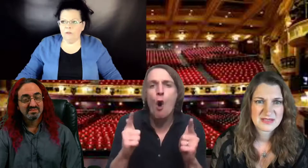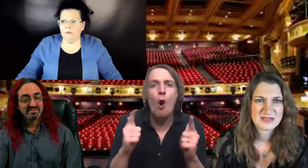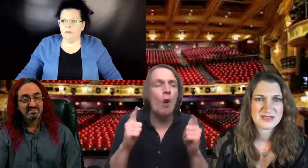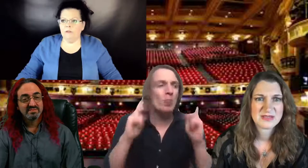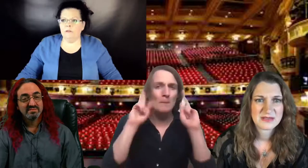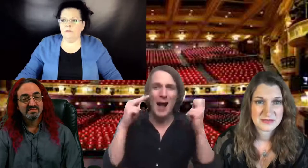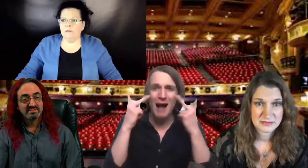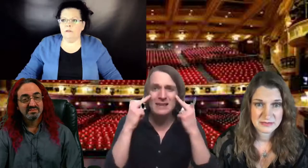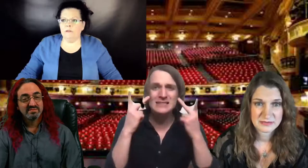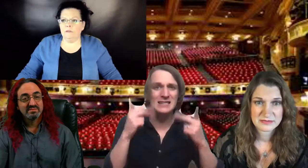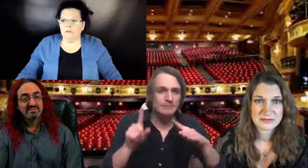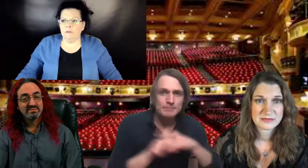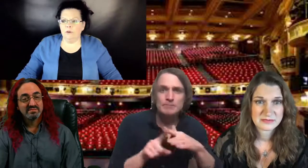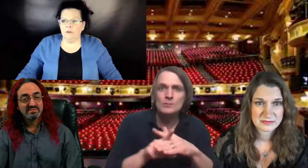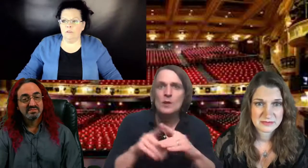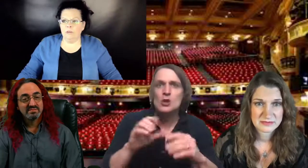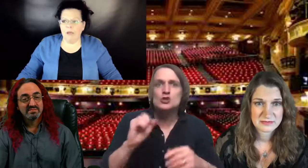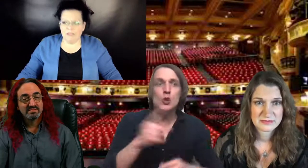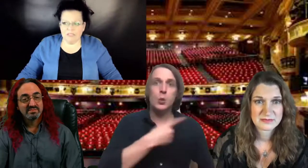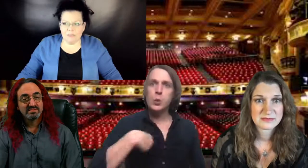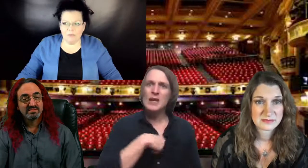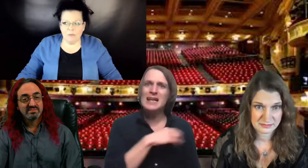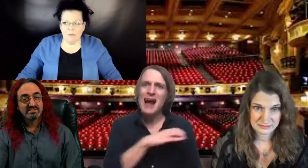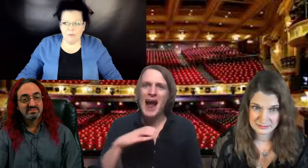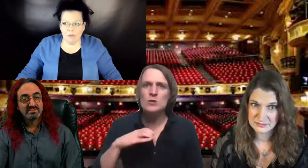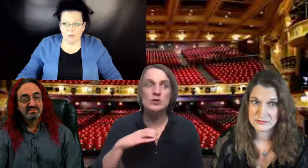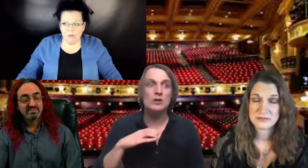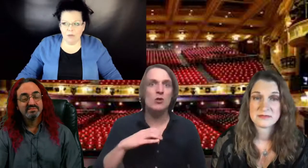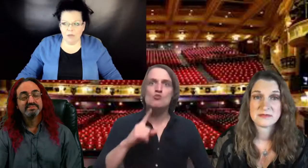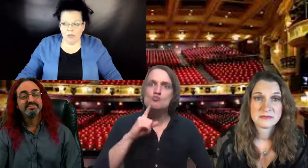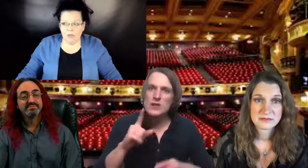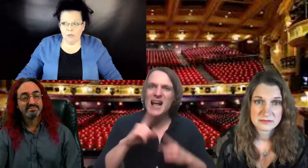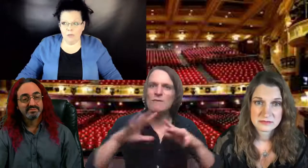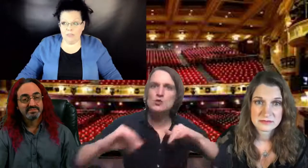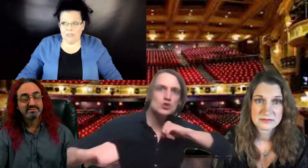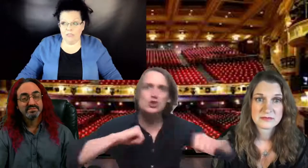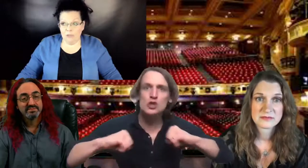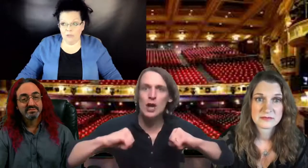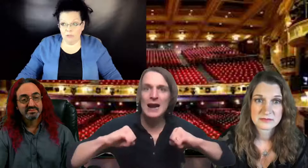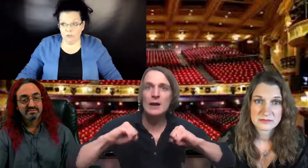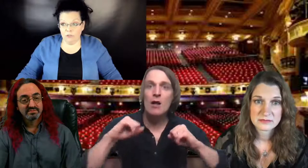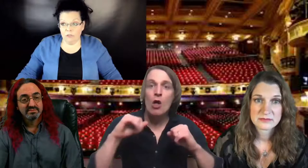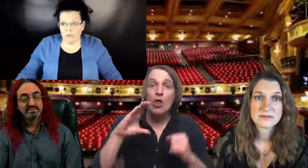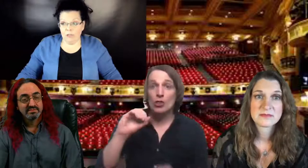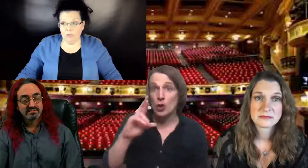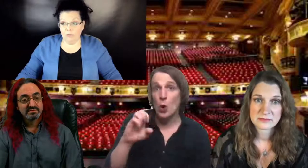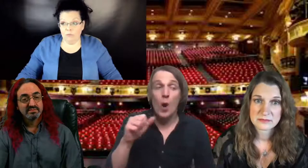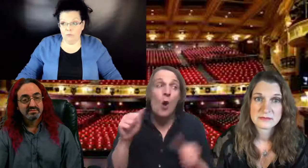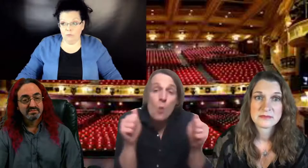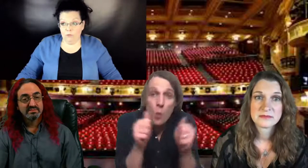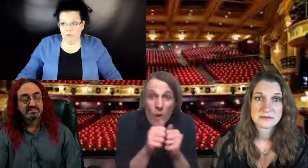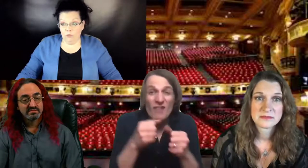down, all the politics that were popping up and going on, and we as a council